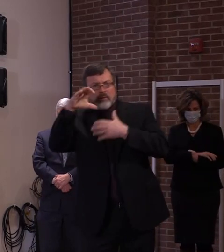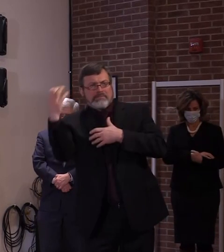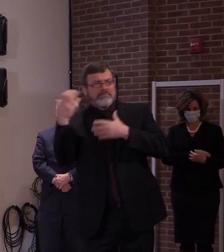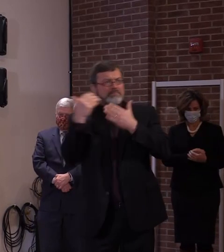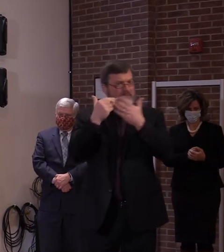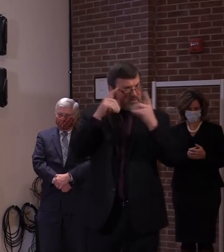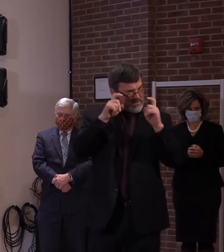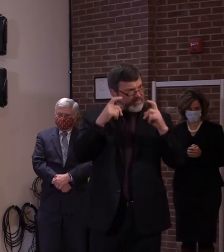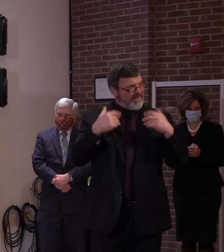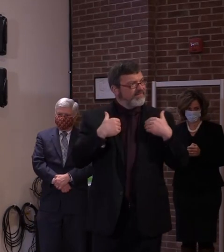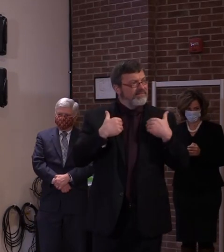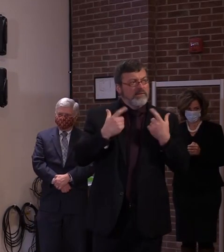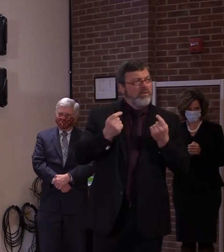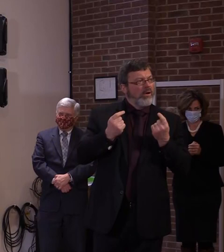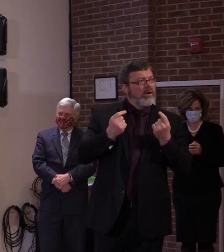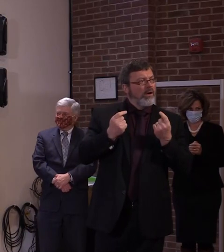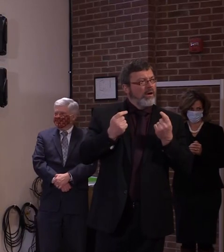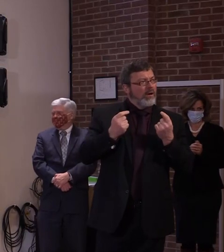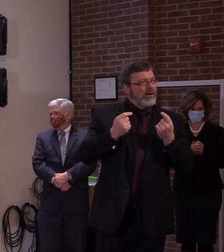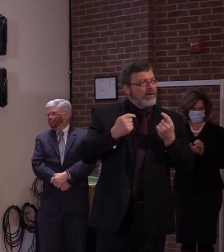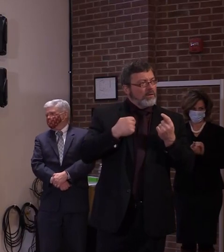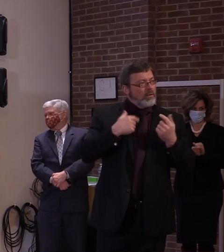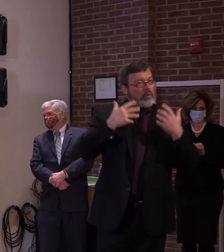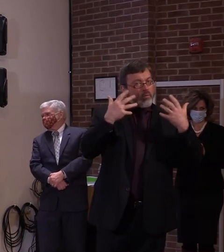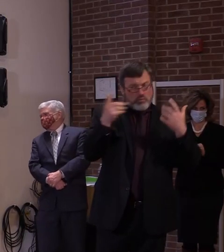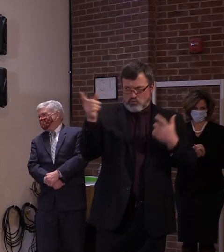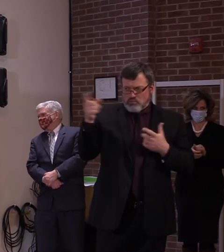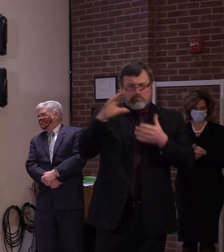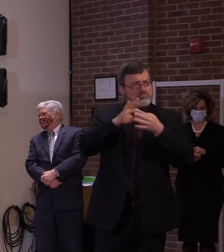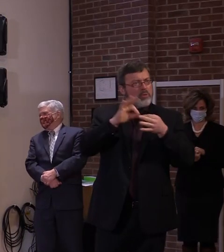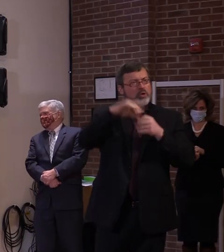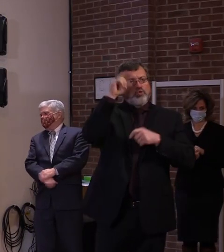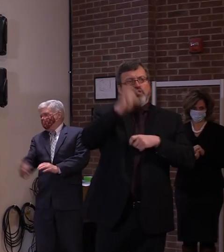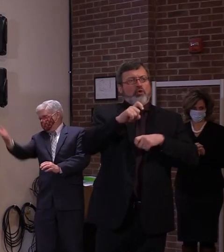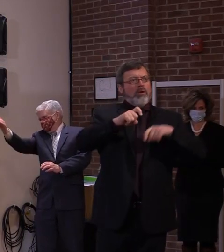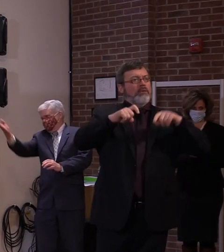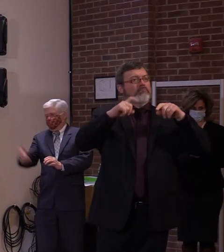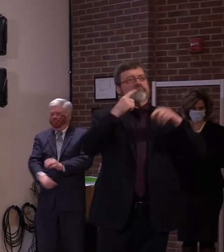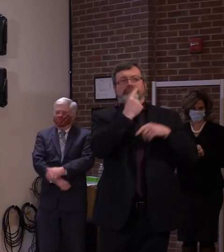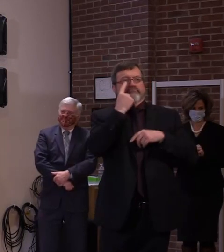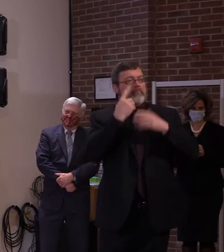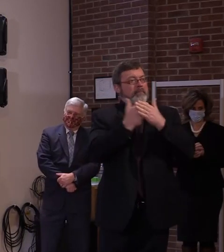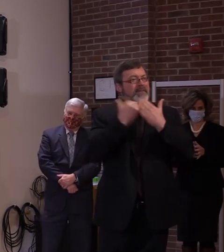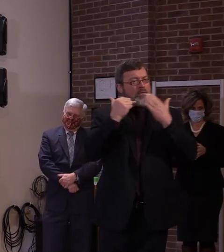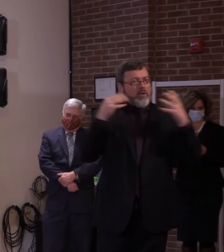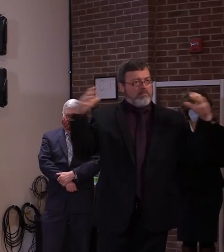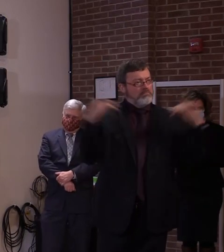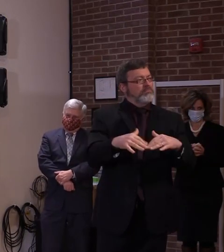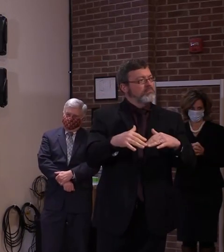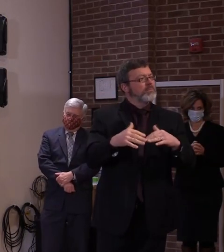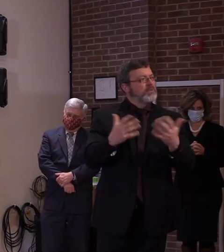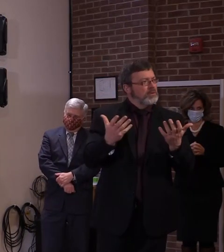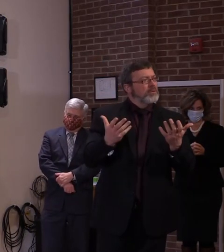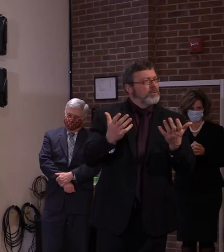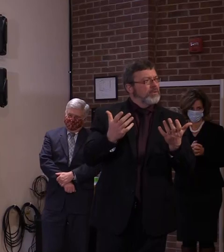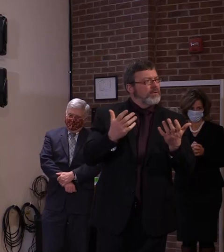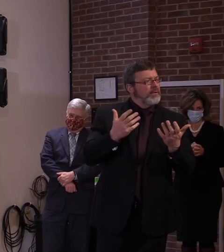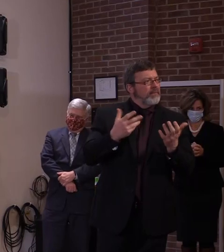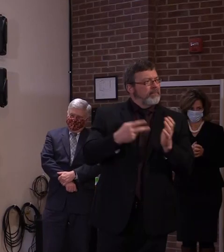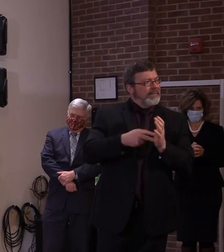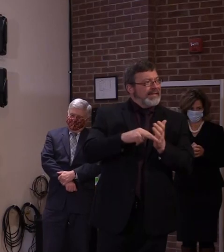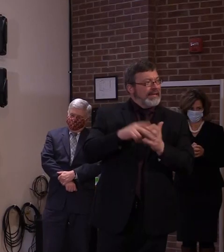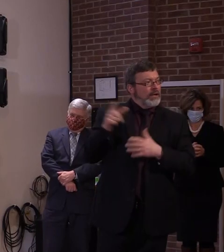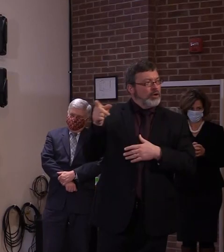better test or is one more effective or accurate than another? Say if you've been a contact of someone and you